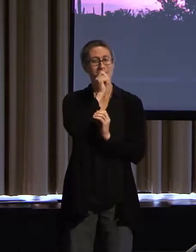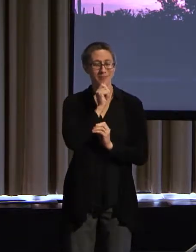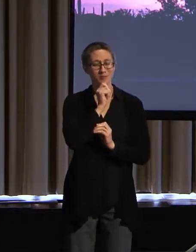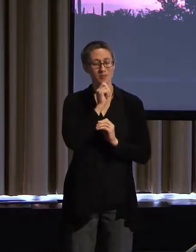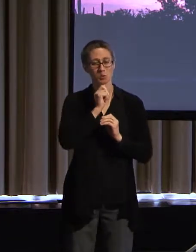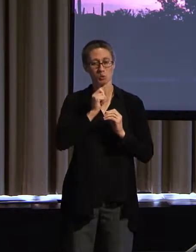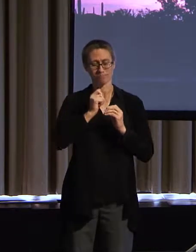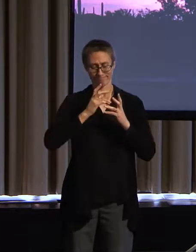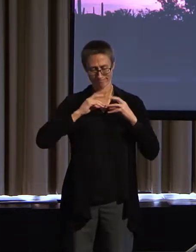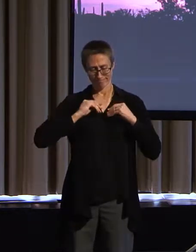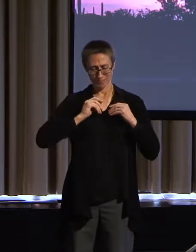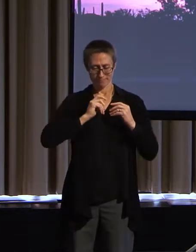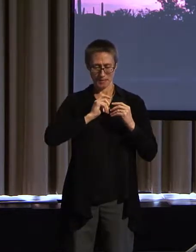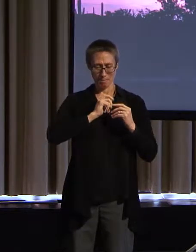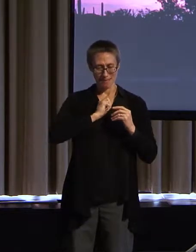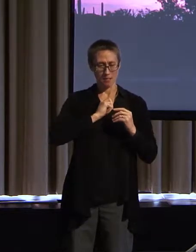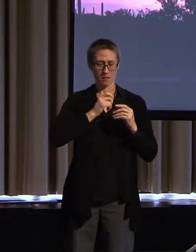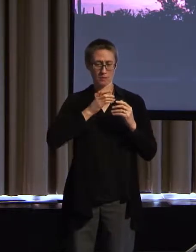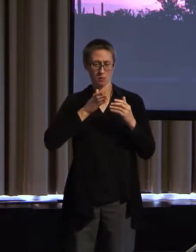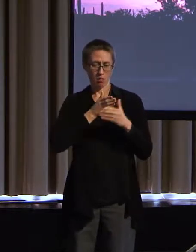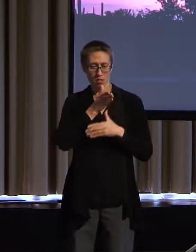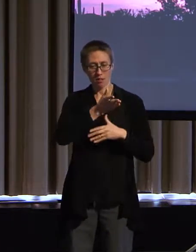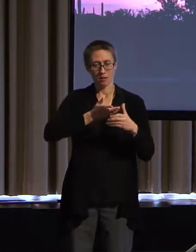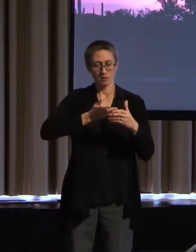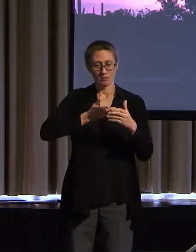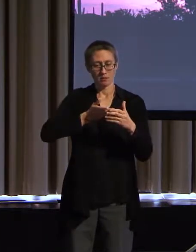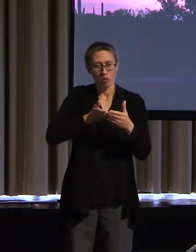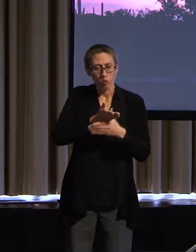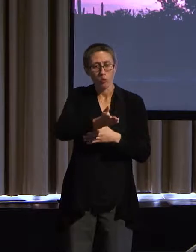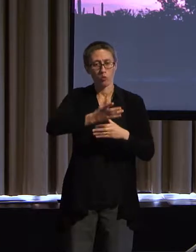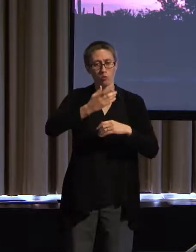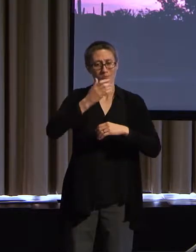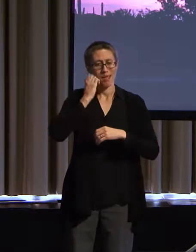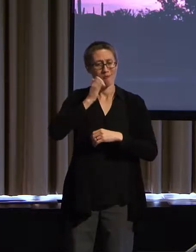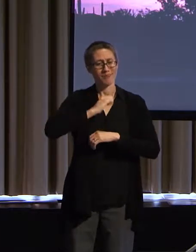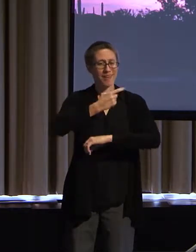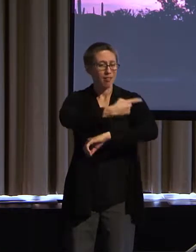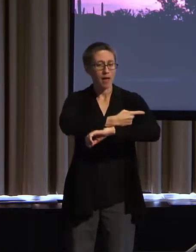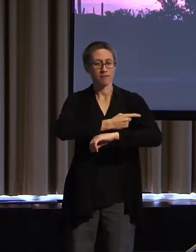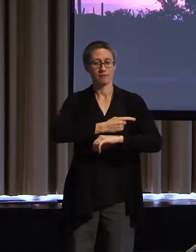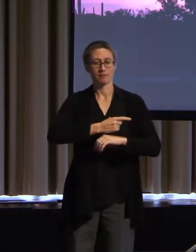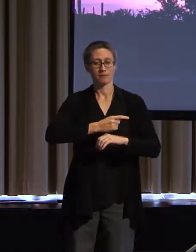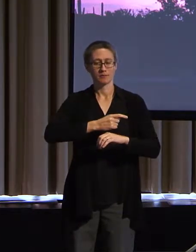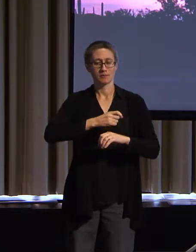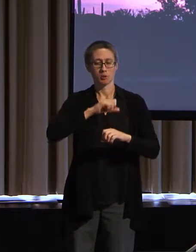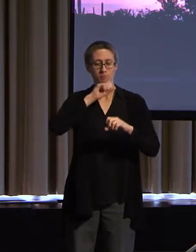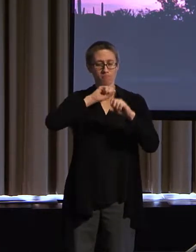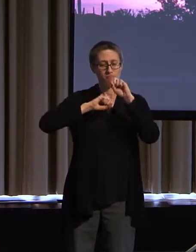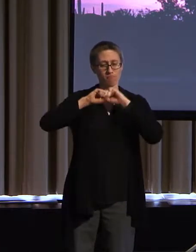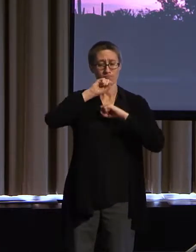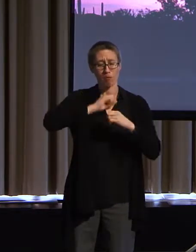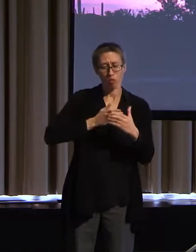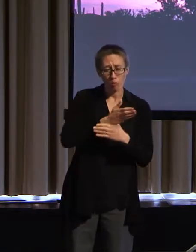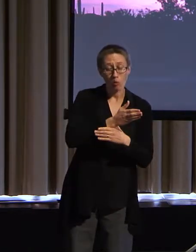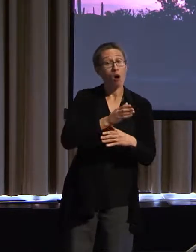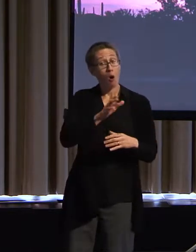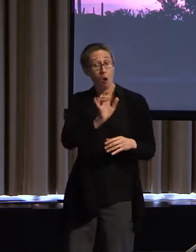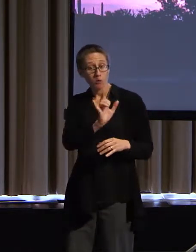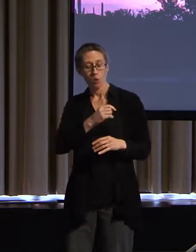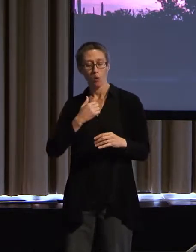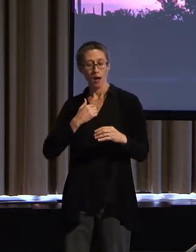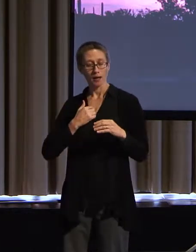life. I'm also better able to show up and witness others, be a person with other people. I wanted to